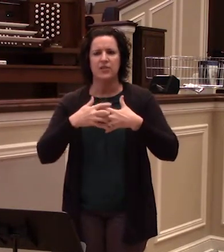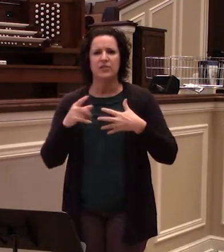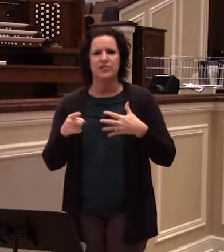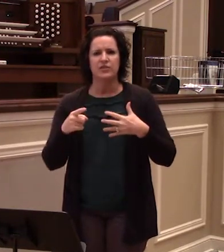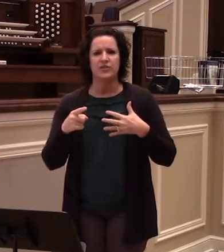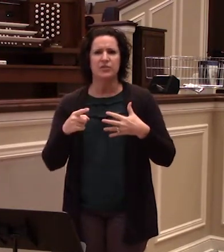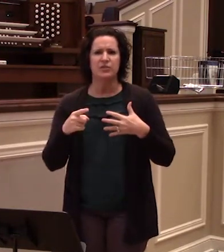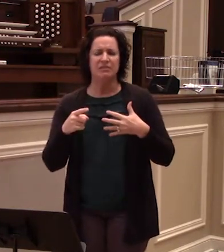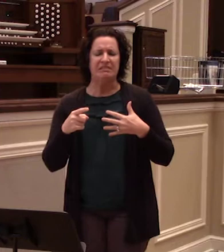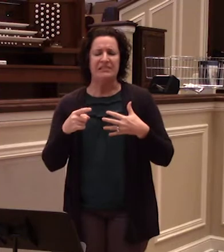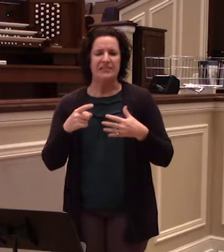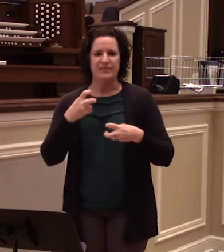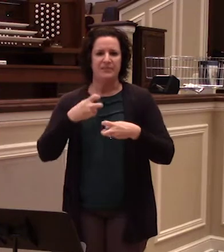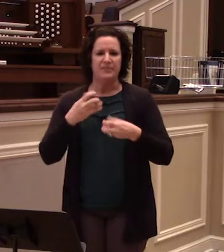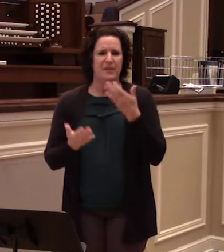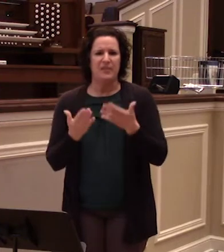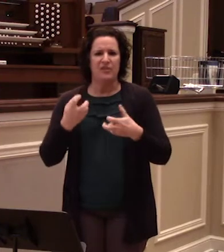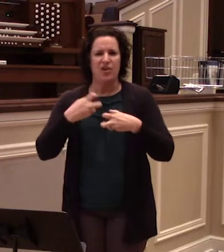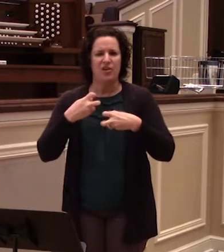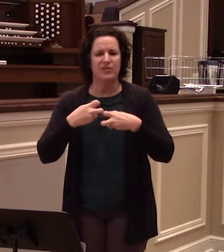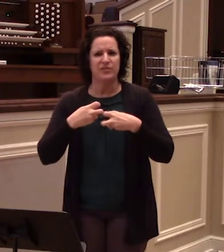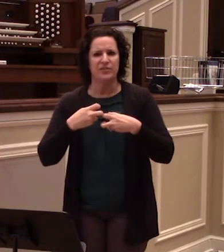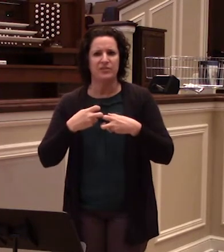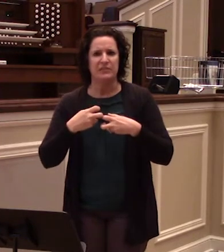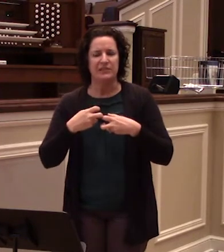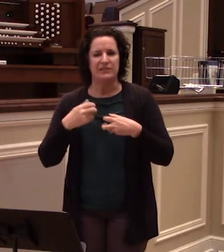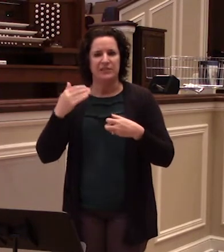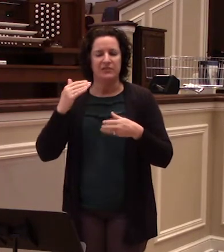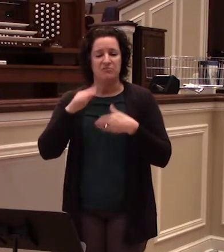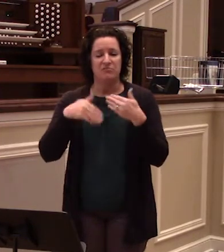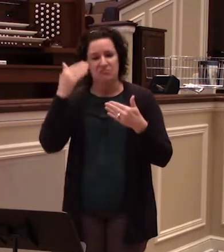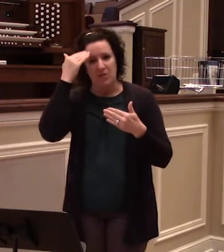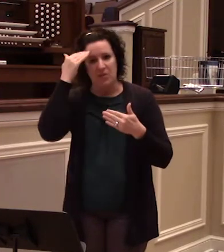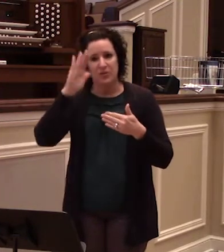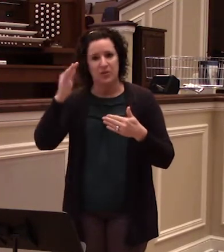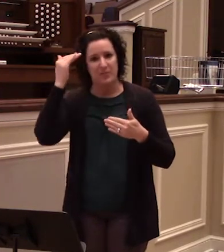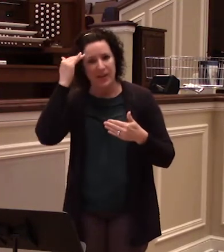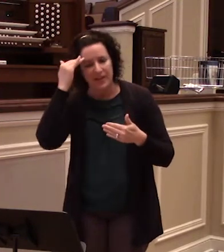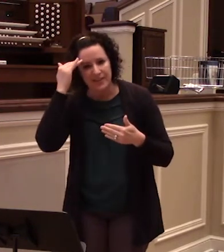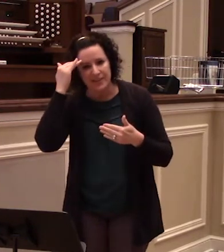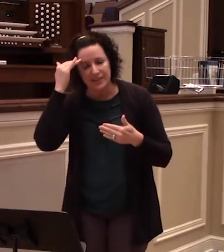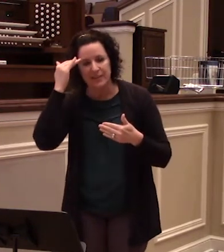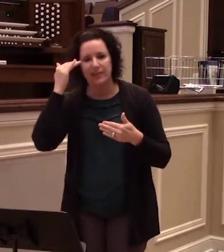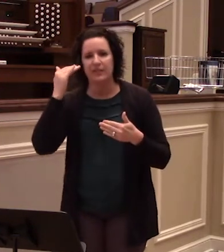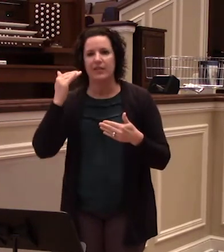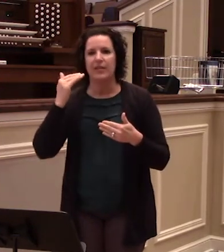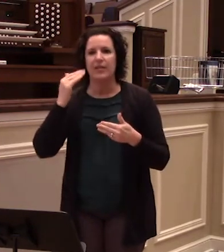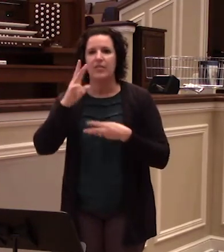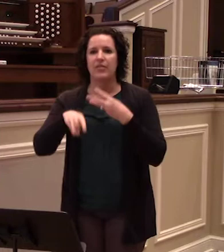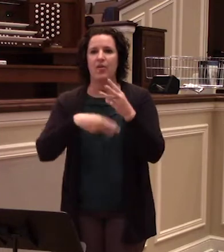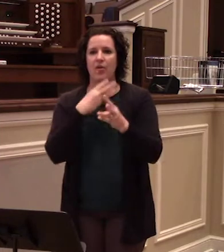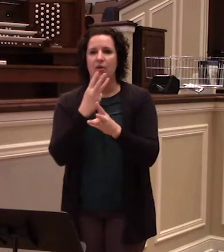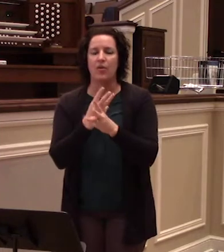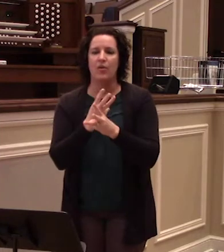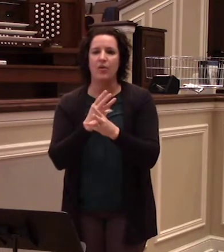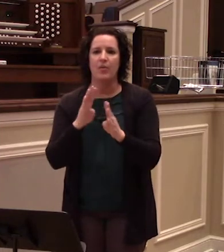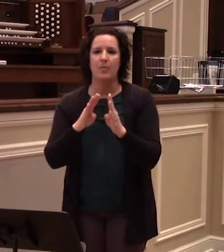around. And all I want to say is this. This is scripture. The whole Bible